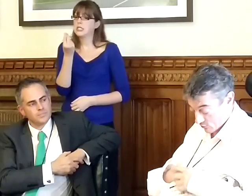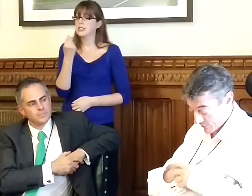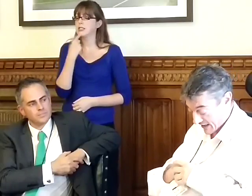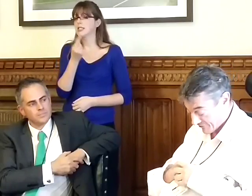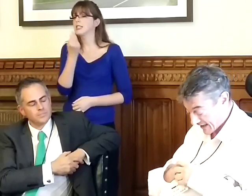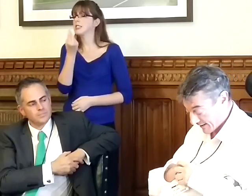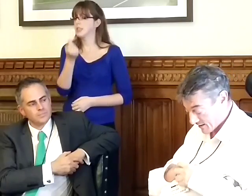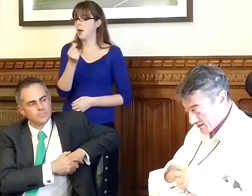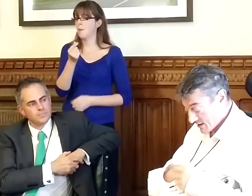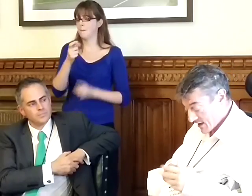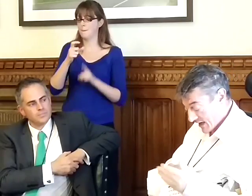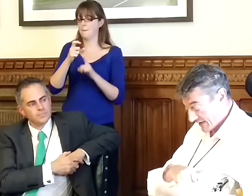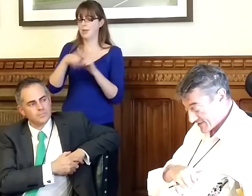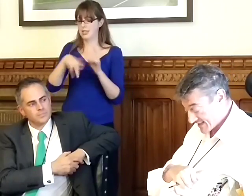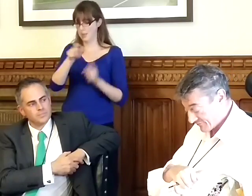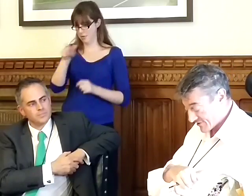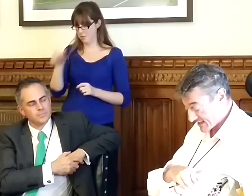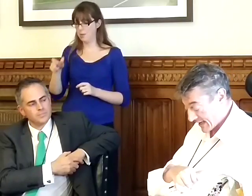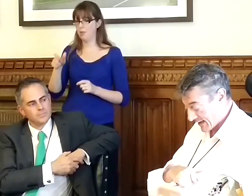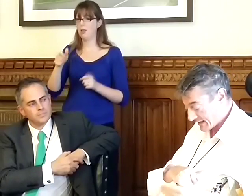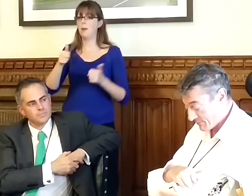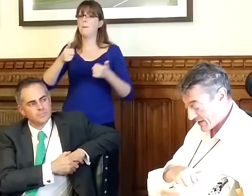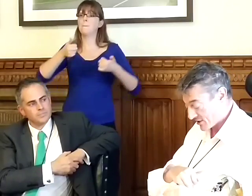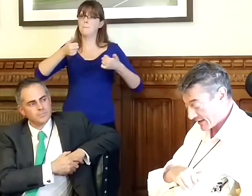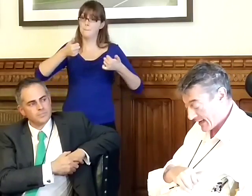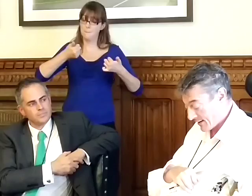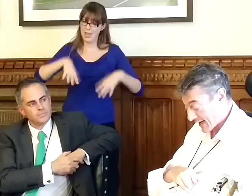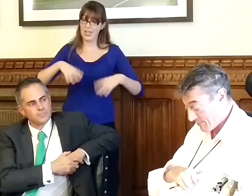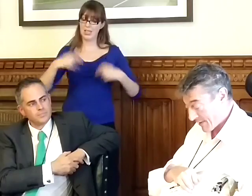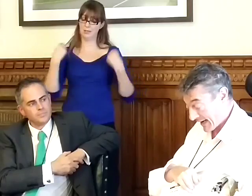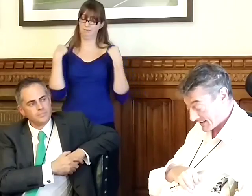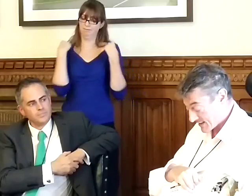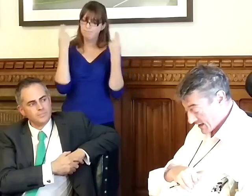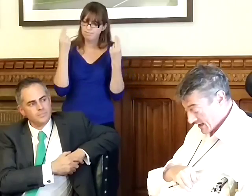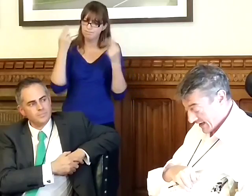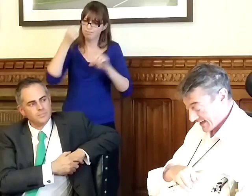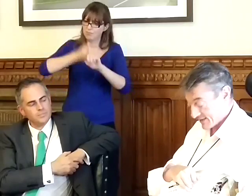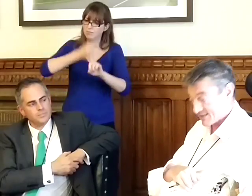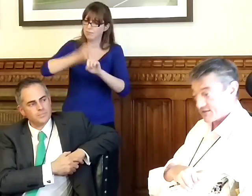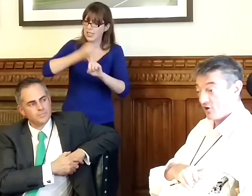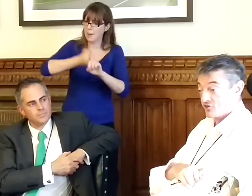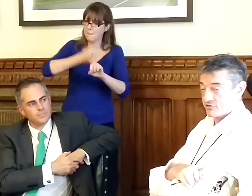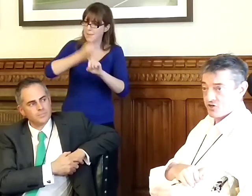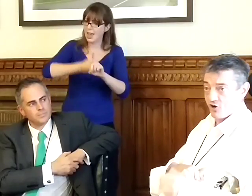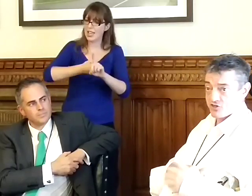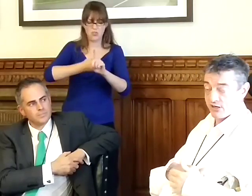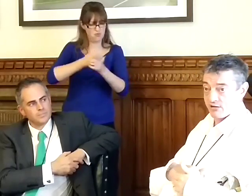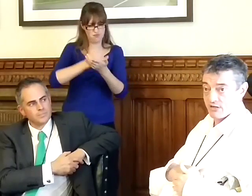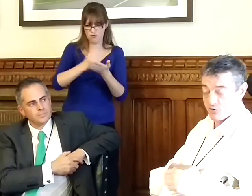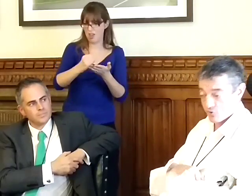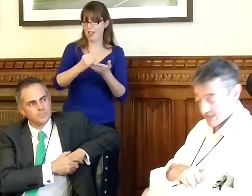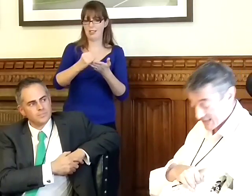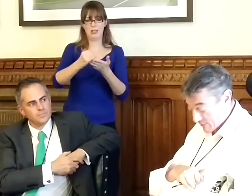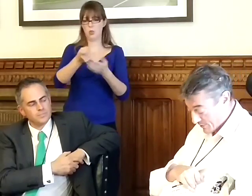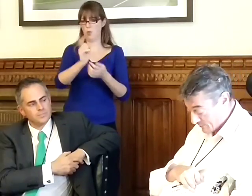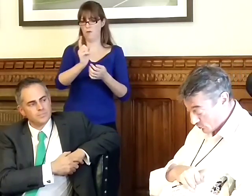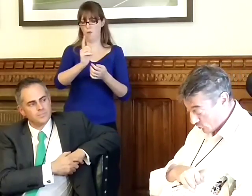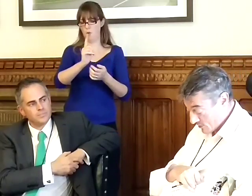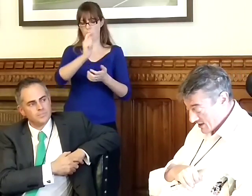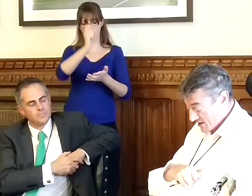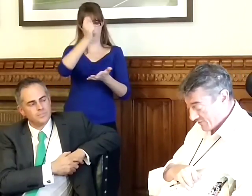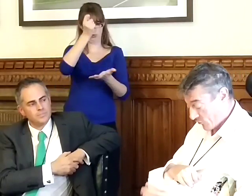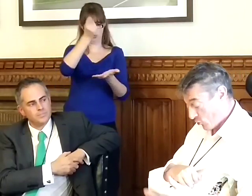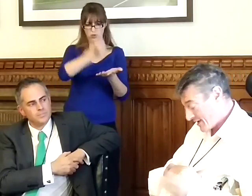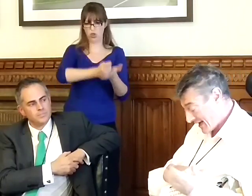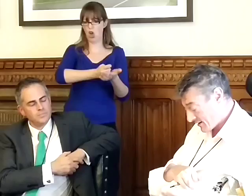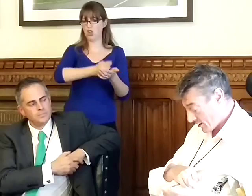people, along with HAVCAC, had vociferously and emergently campaigned against charging local disabled